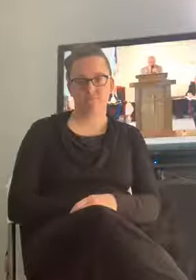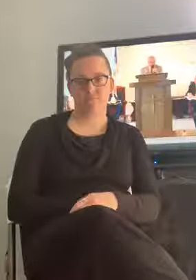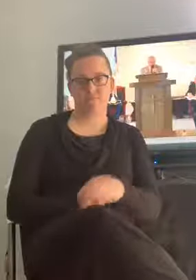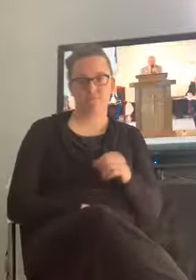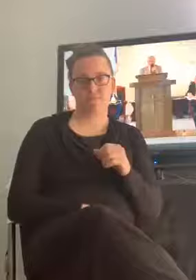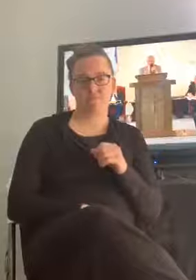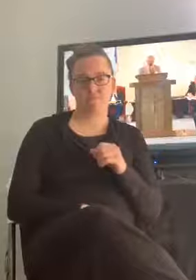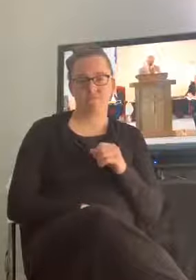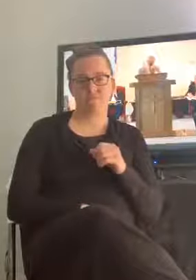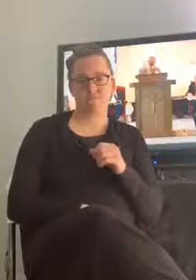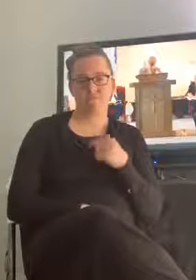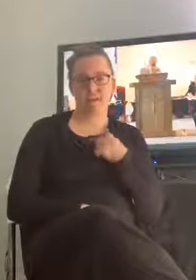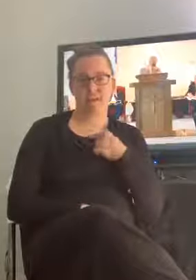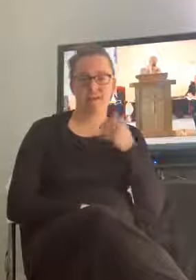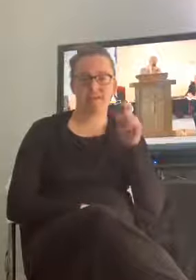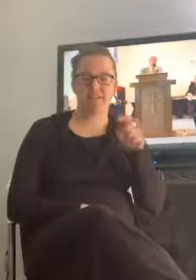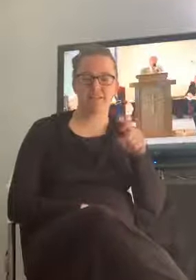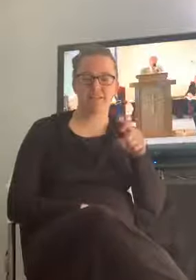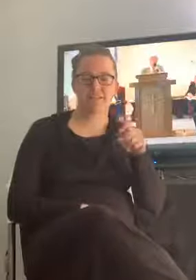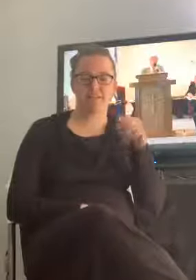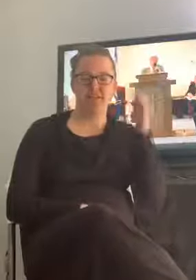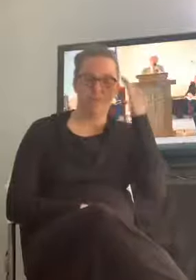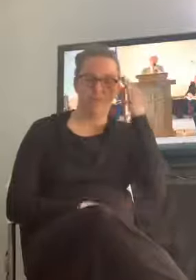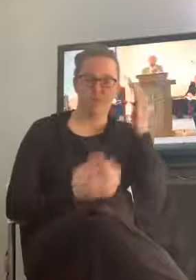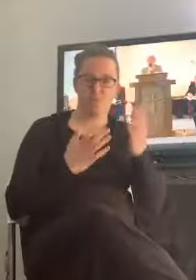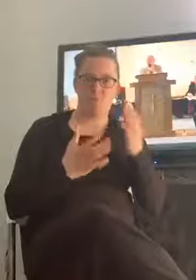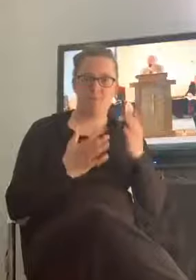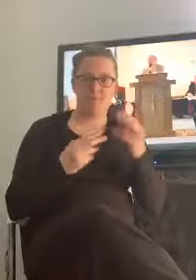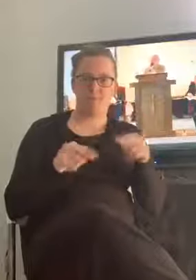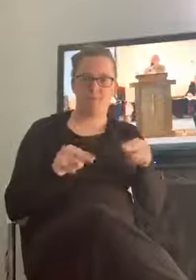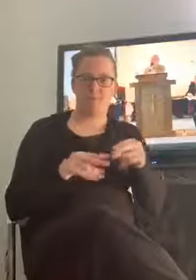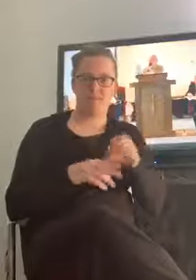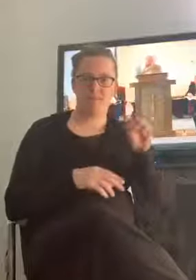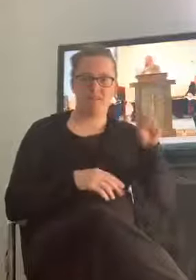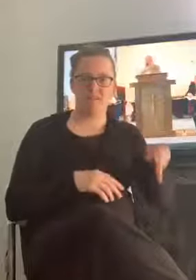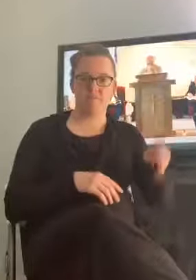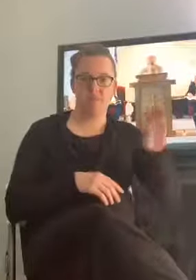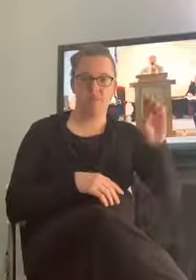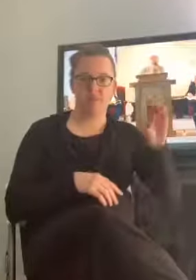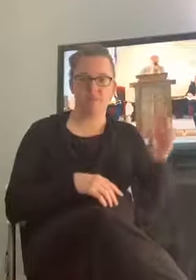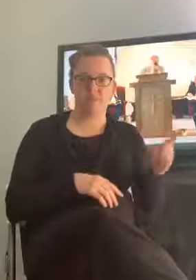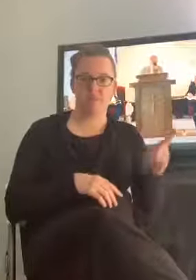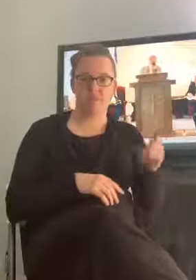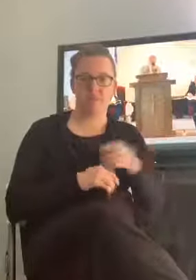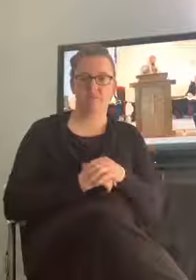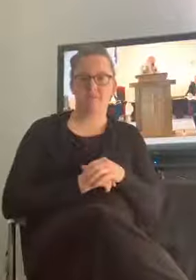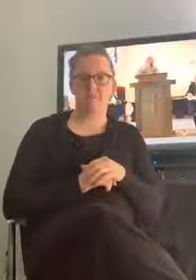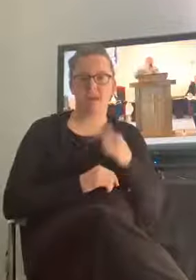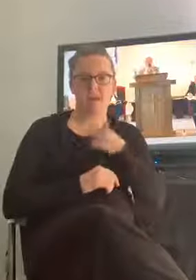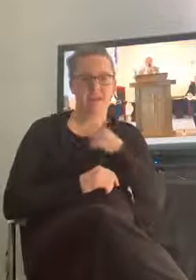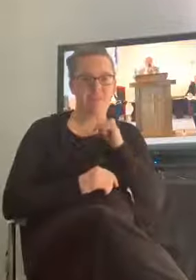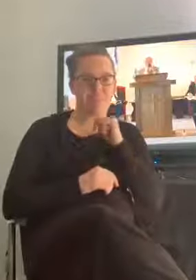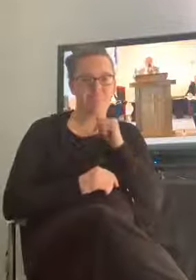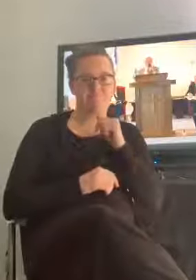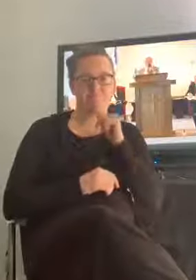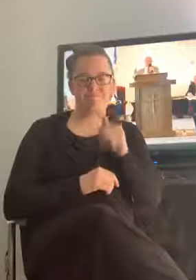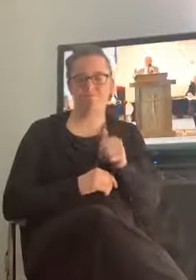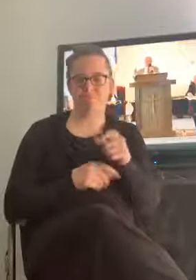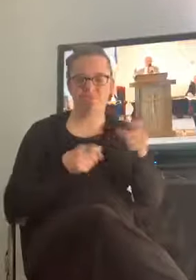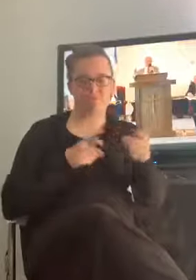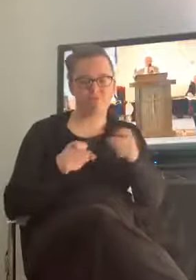in control. I cannot control the hundreds and thousands of cars that pass